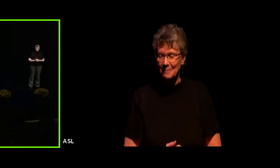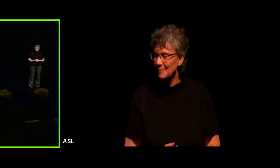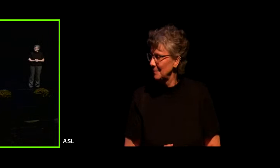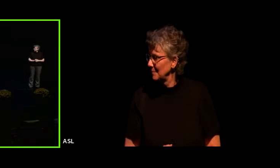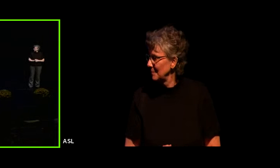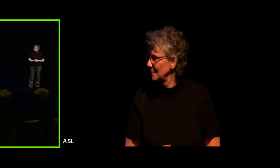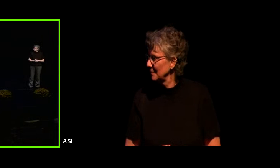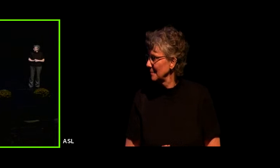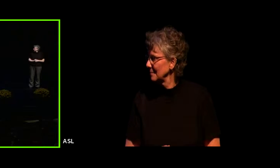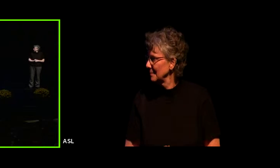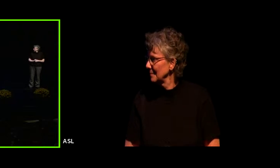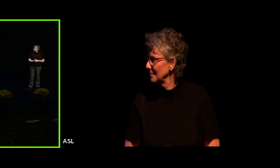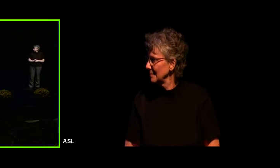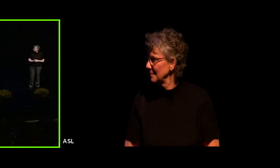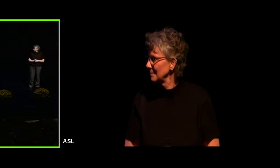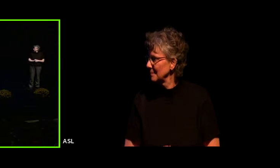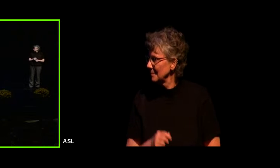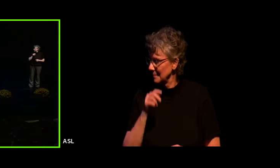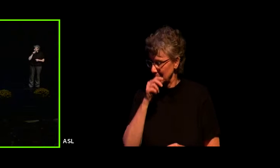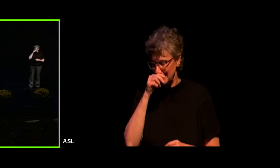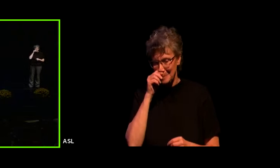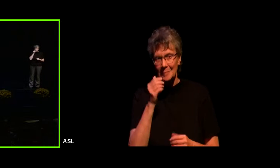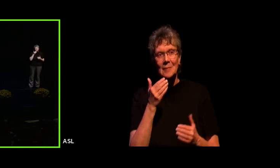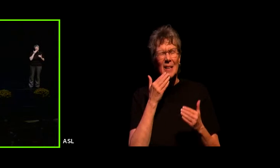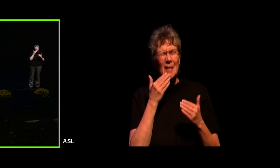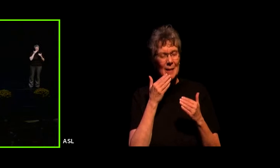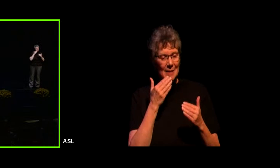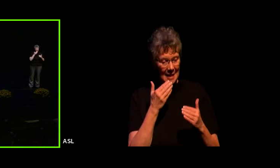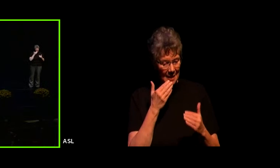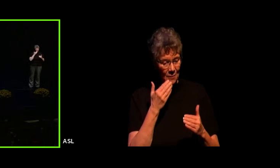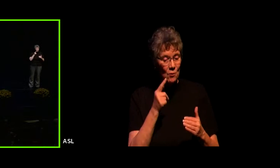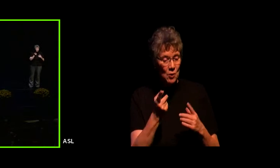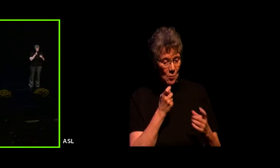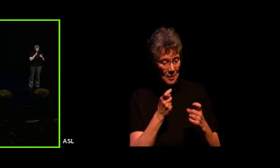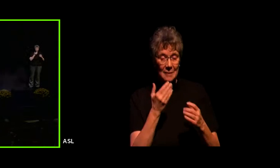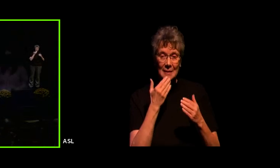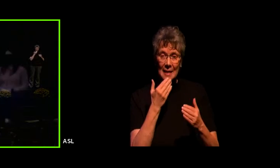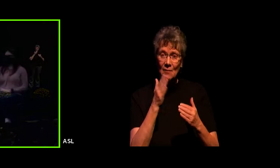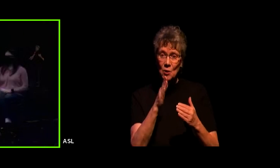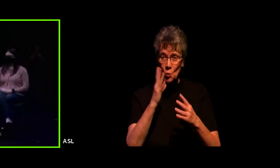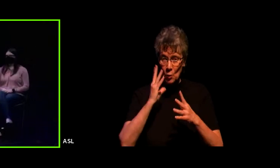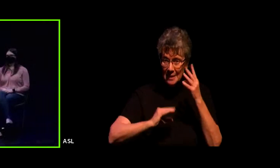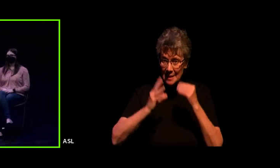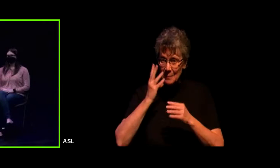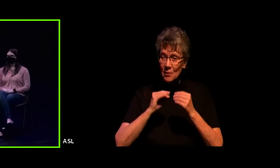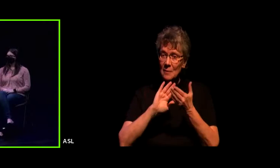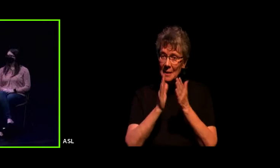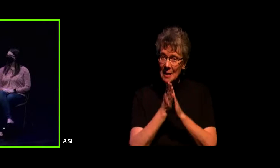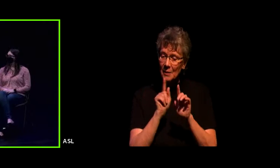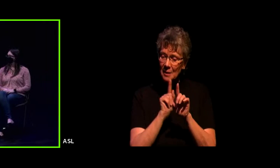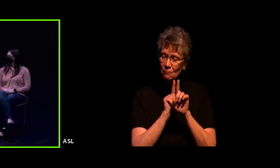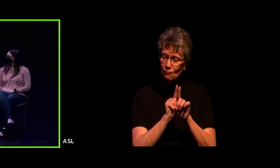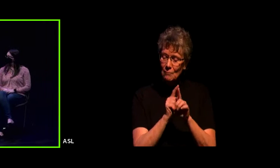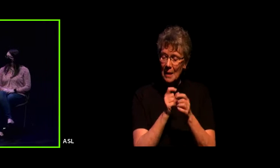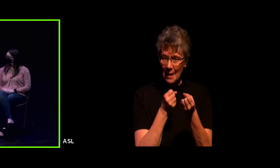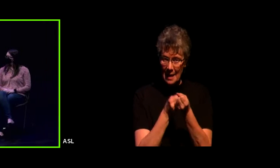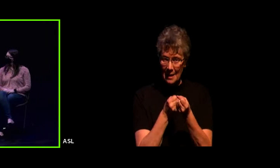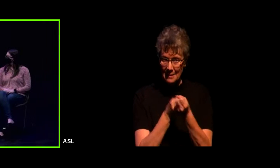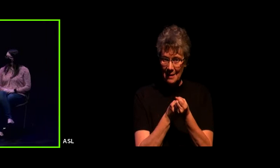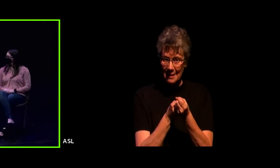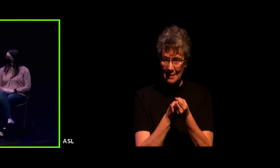Thank you for your question, and thank you for your journey of being an ally. It is a journey, and I encourage everyone to really explore what that means.